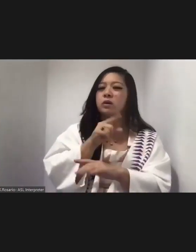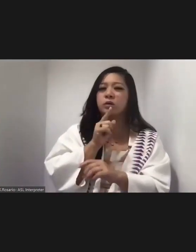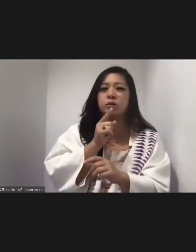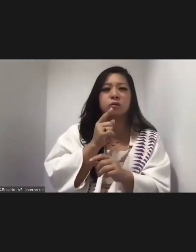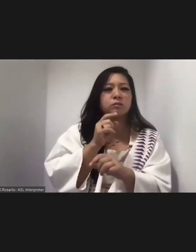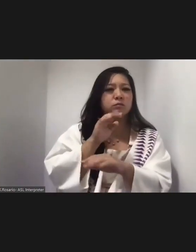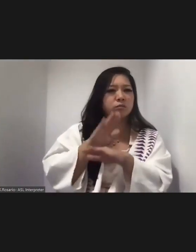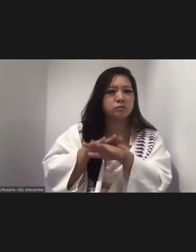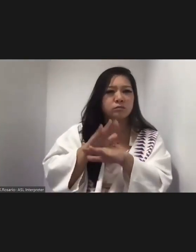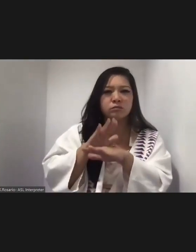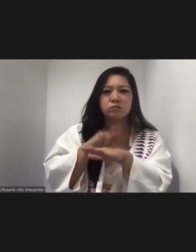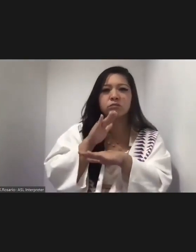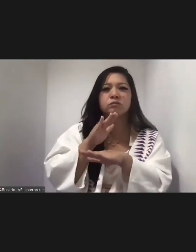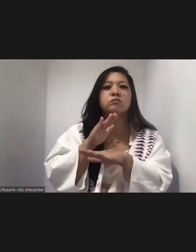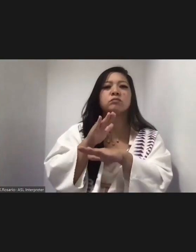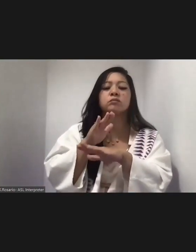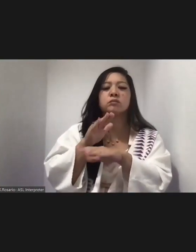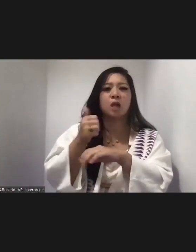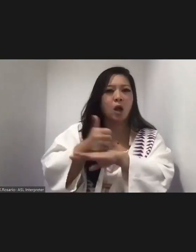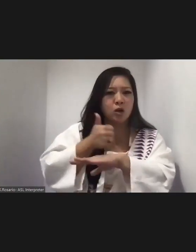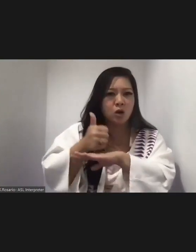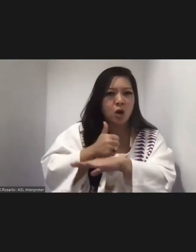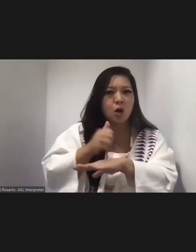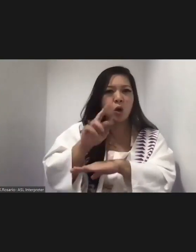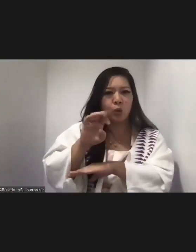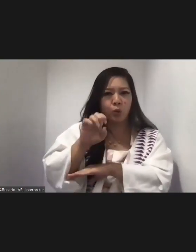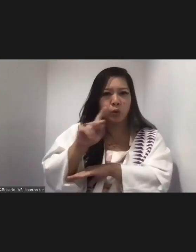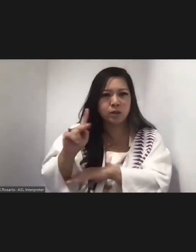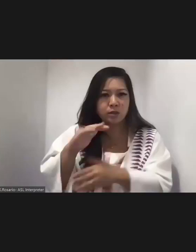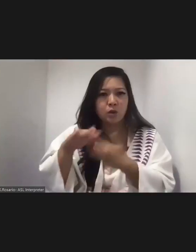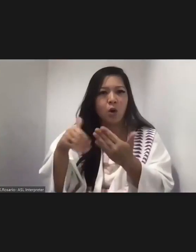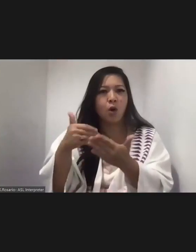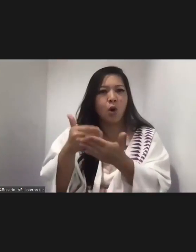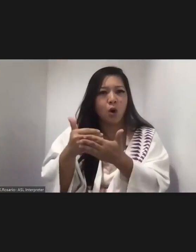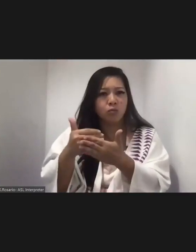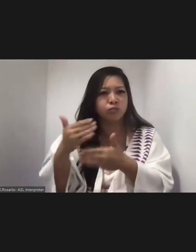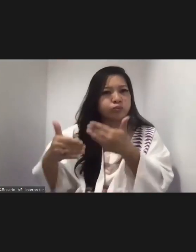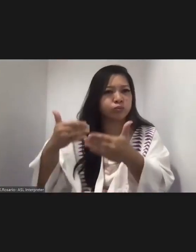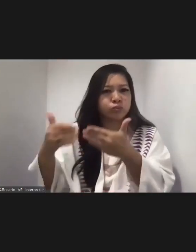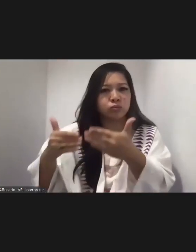risking getting back all the progress and being